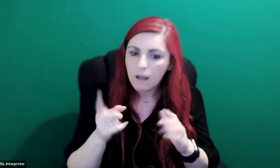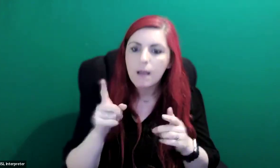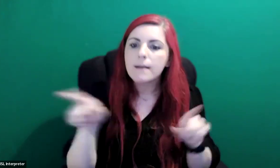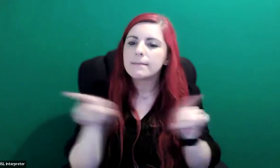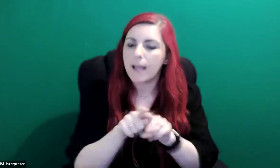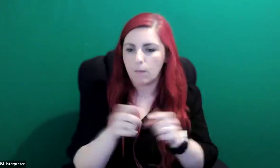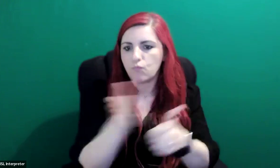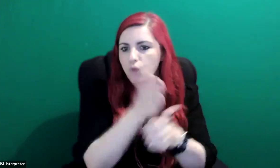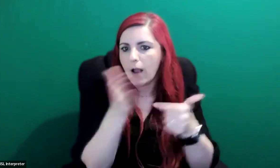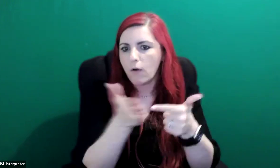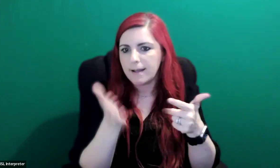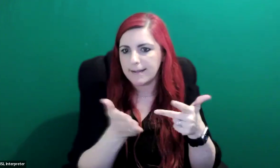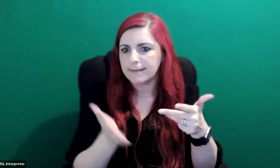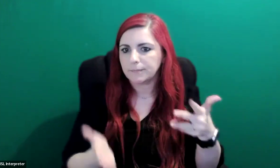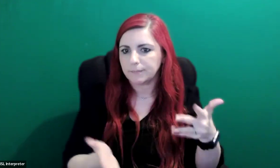prioritize, because